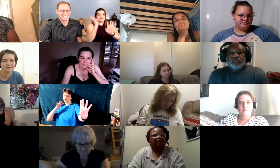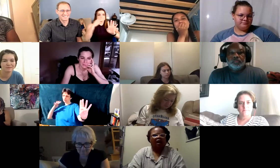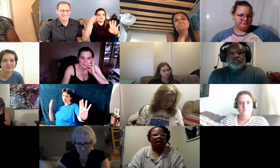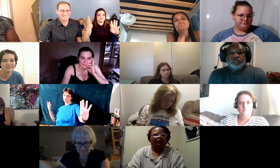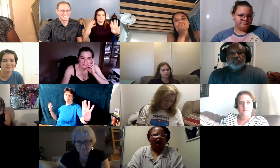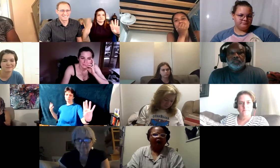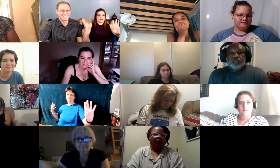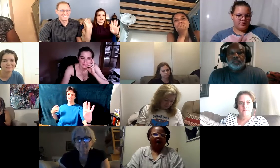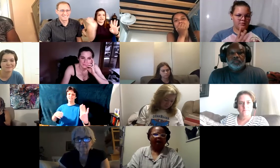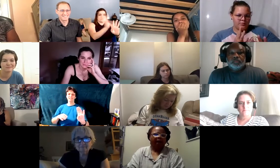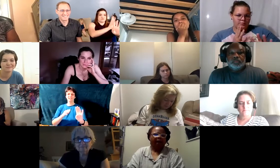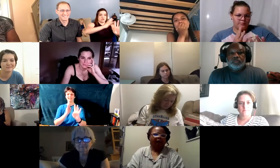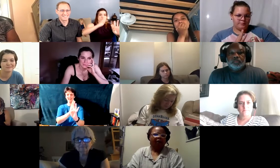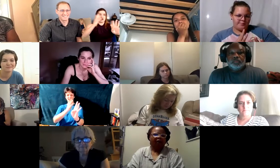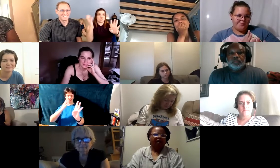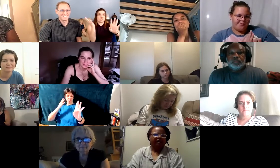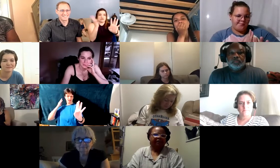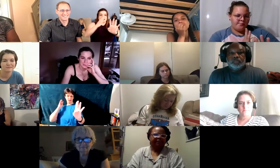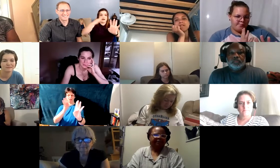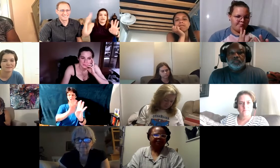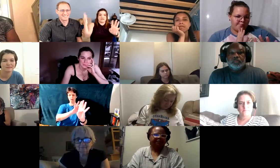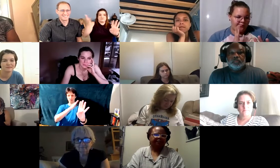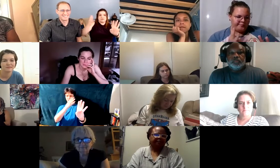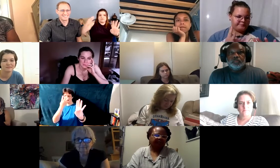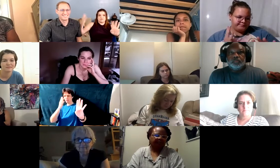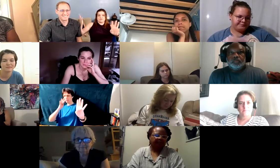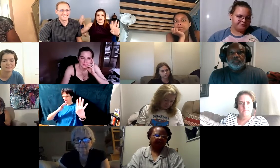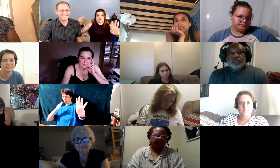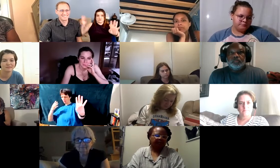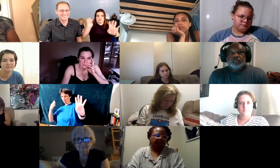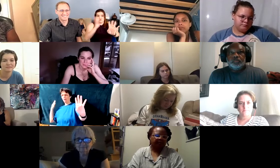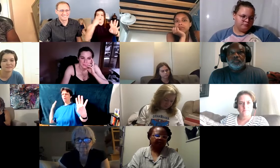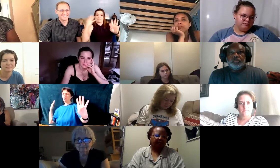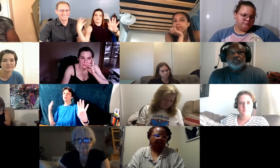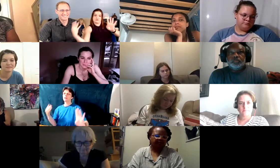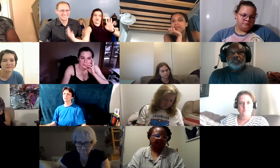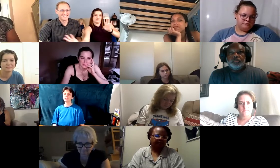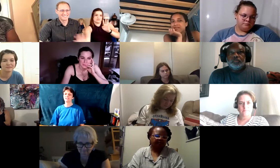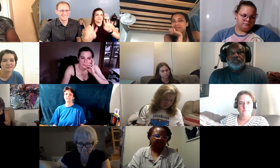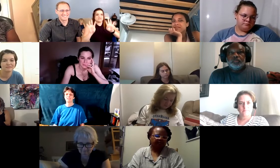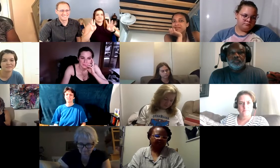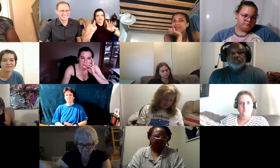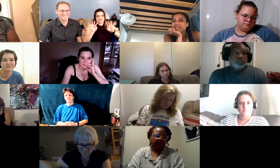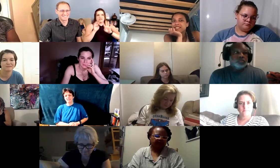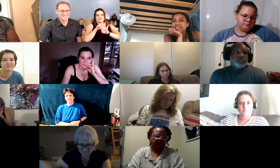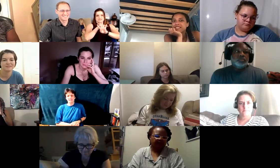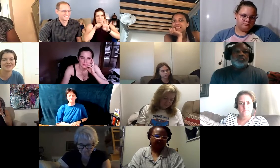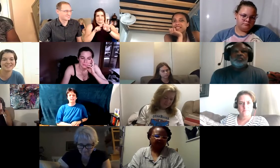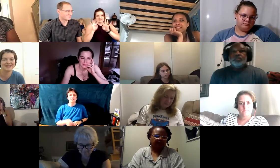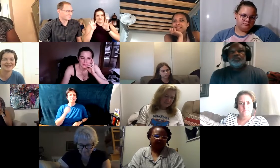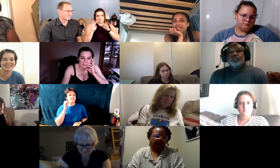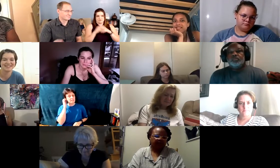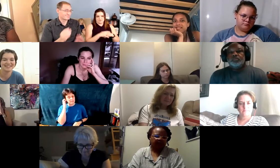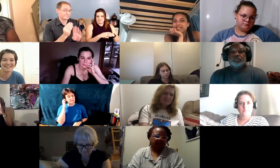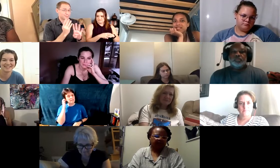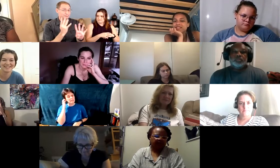Yeah, that like there's a long line of people and it wrapped around the building. So again, it symbolizes